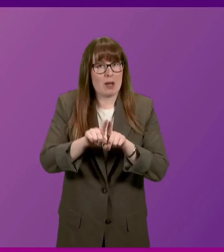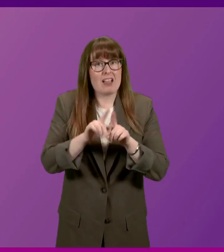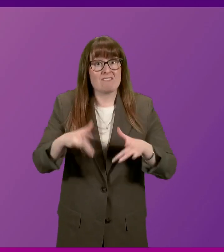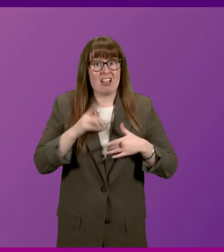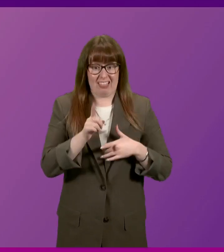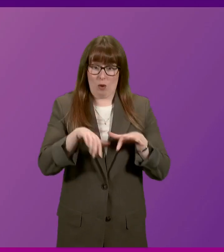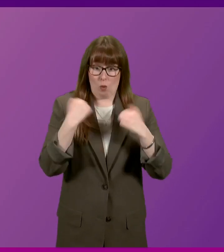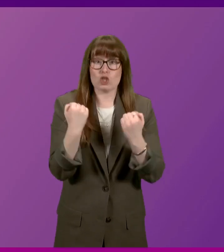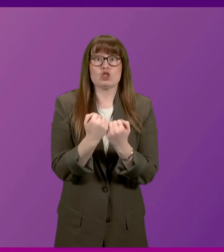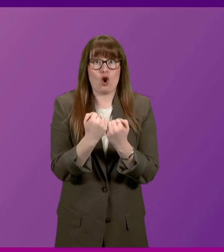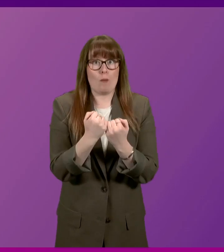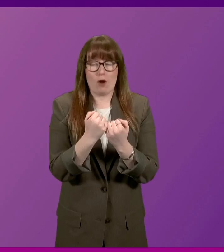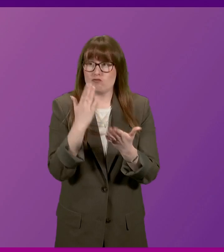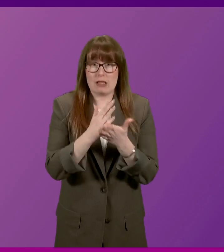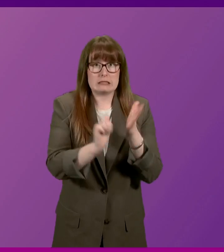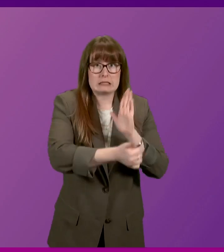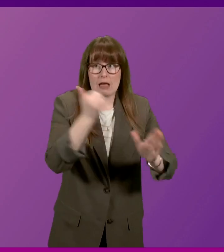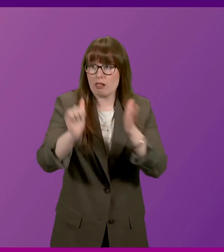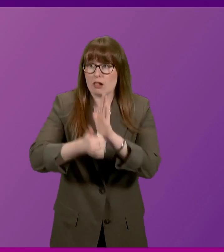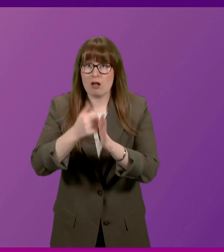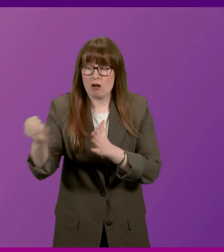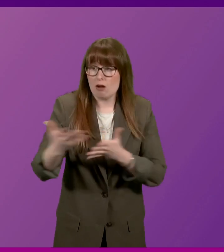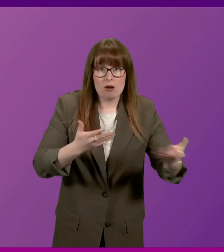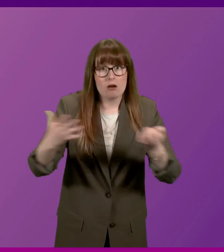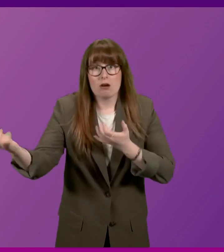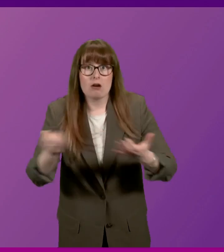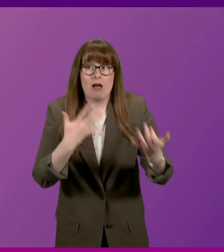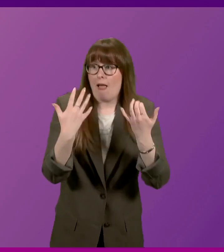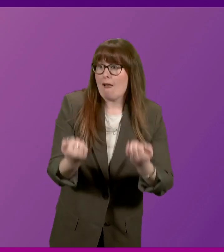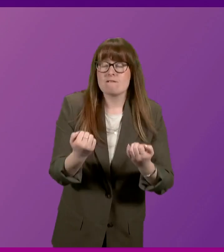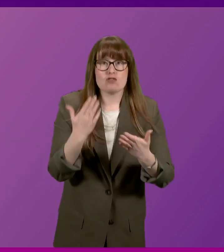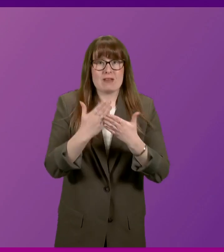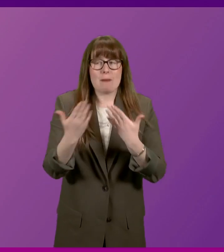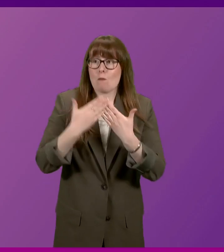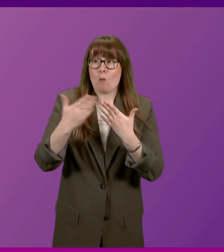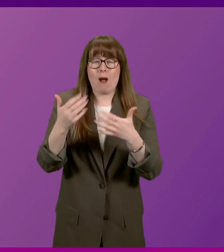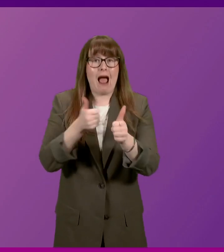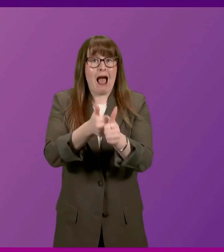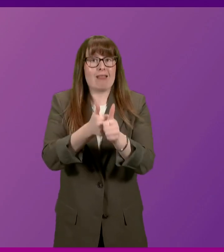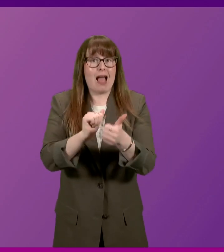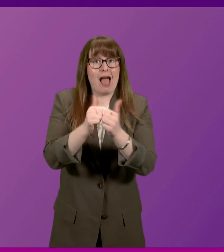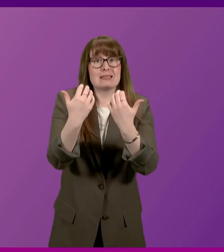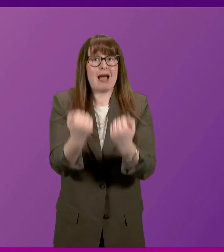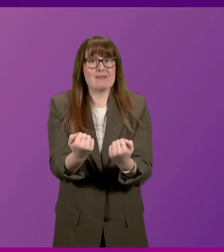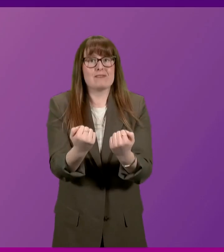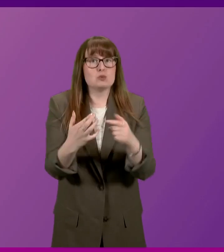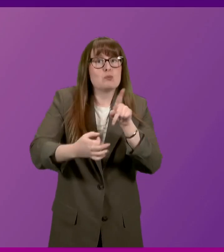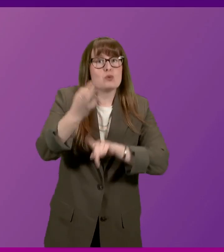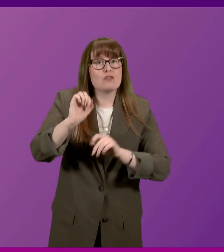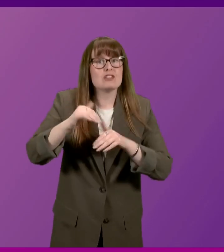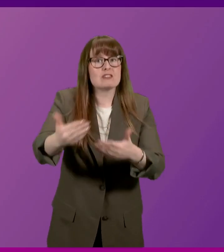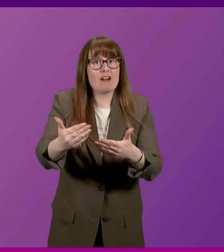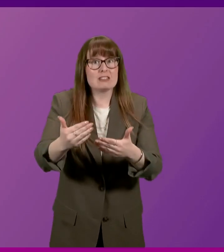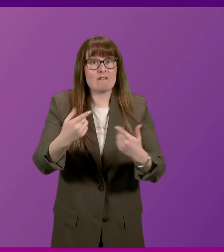together such skills and a real sense of allies in improving the services, and if that kind of set